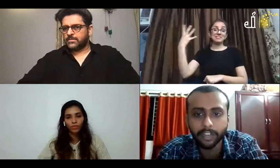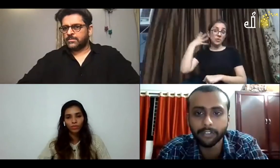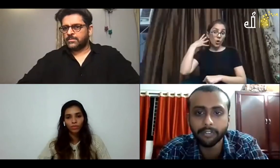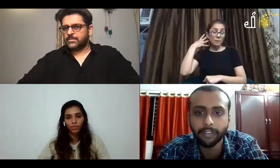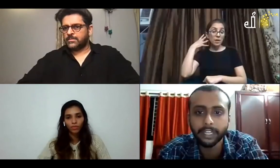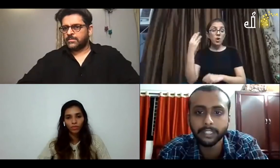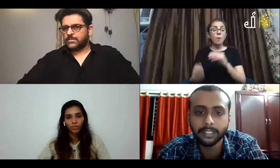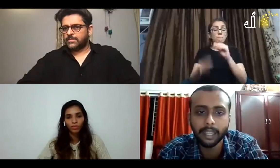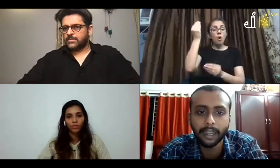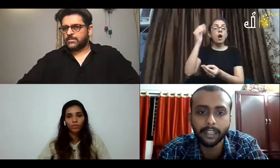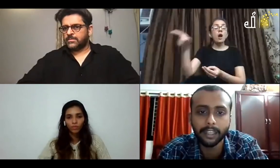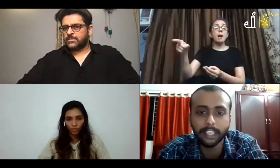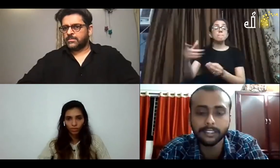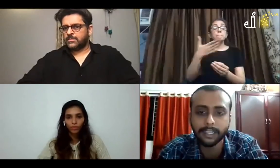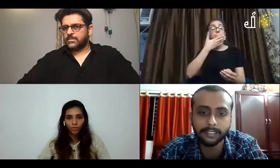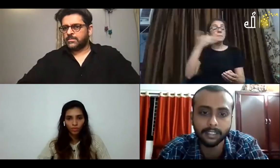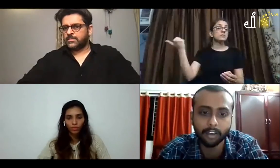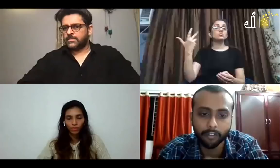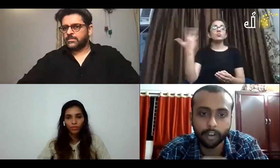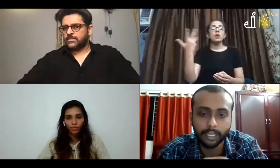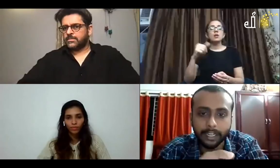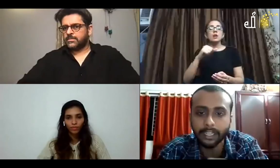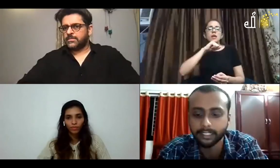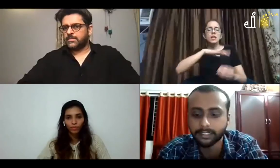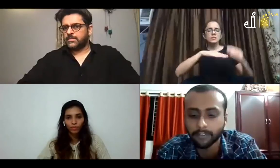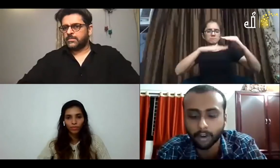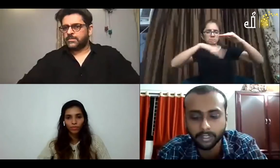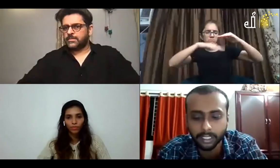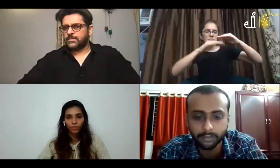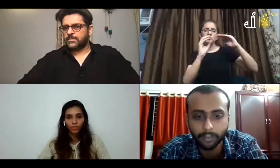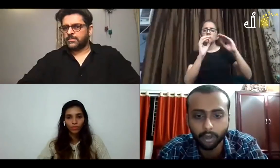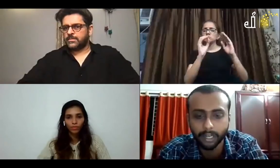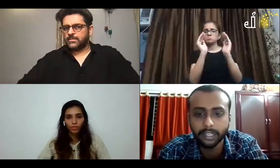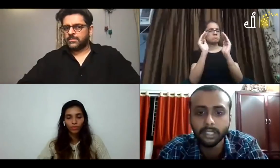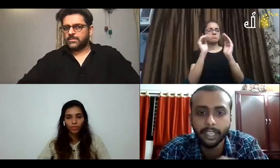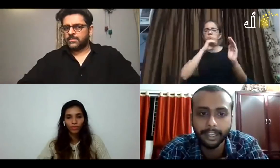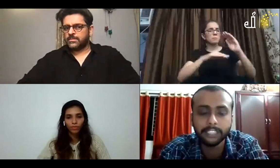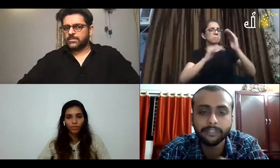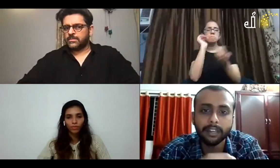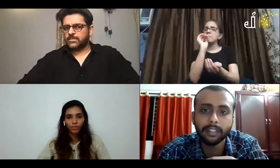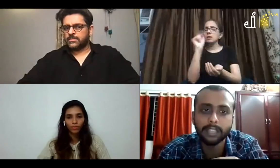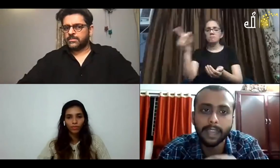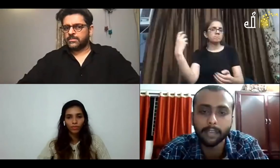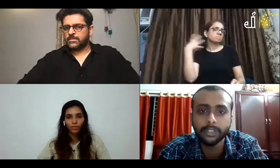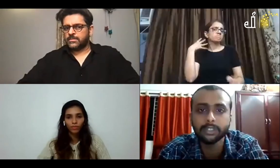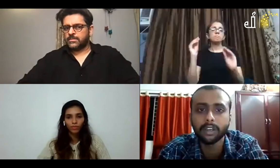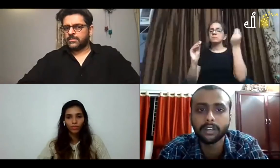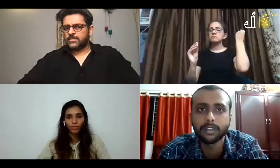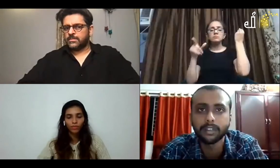most effective when it is at an age less or a critical age. That is what we call it, an age where the